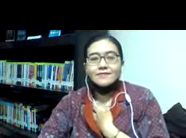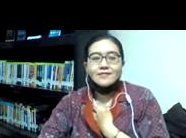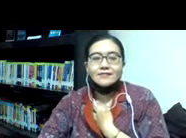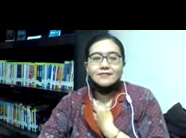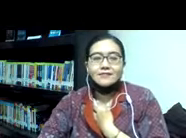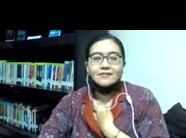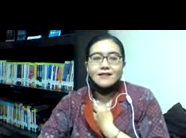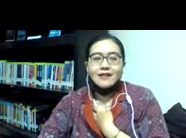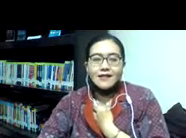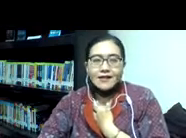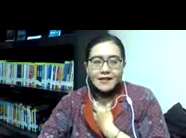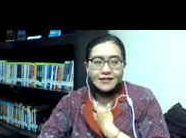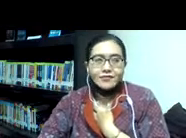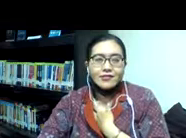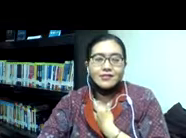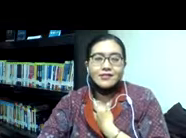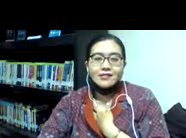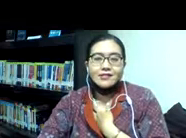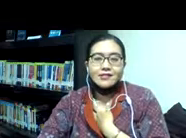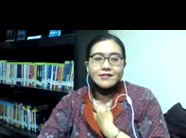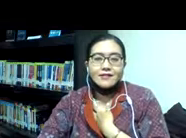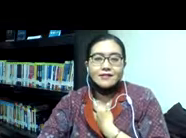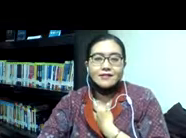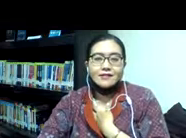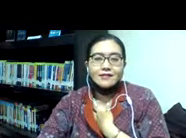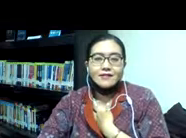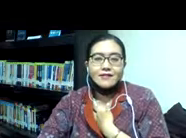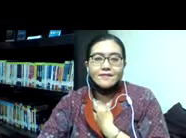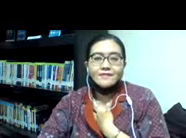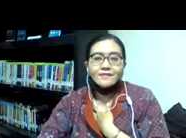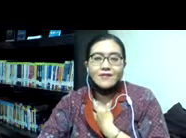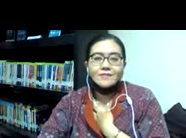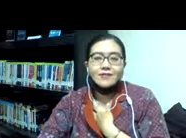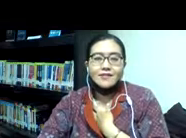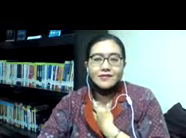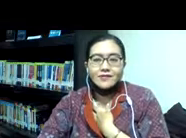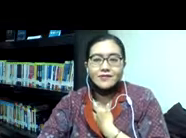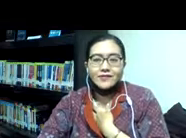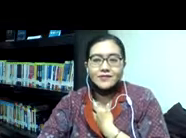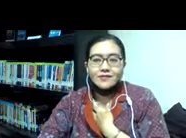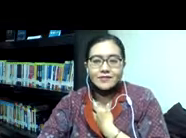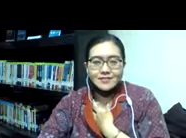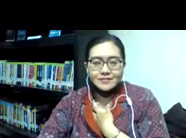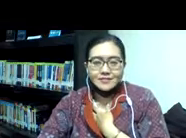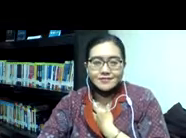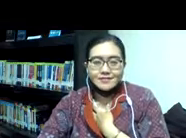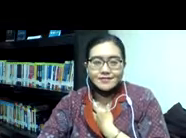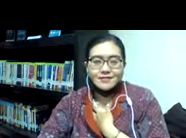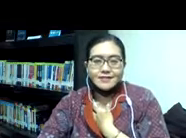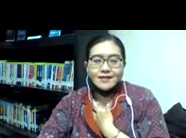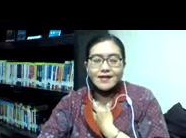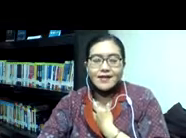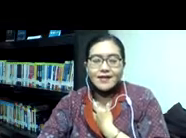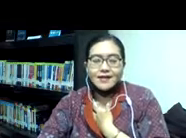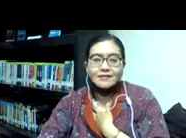data, which is actually from a video